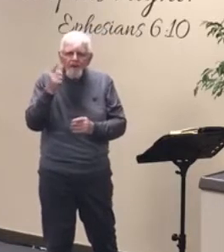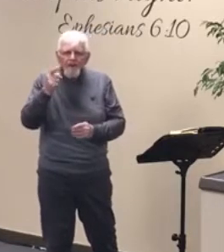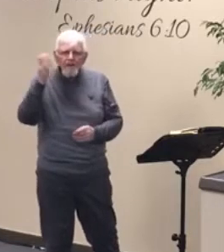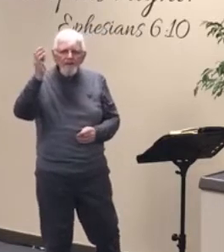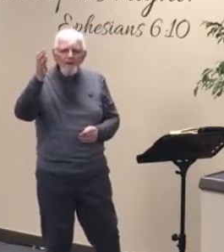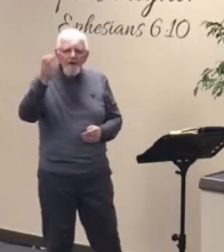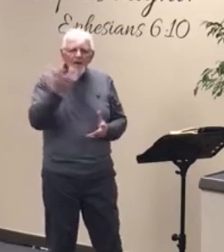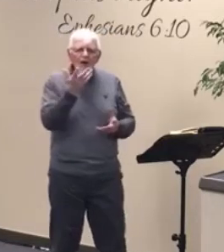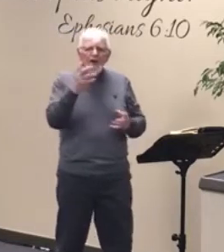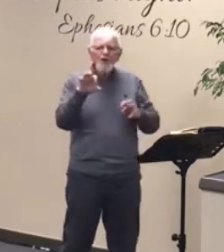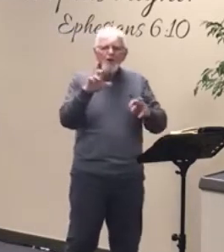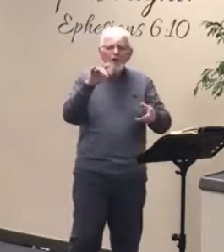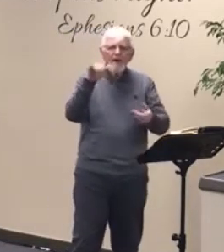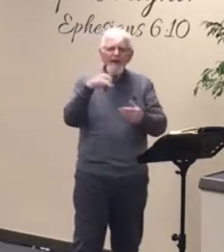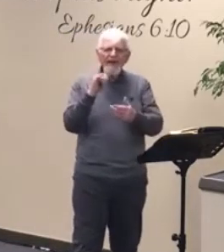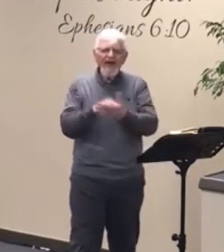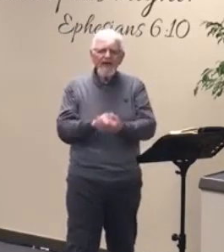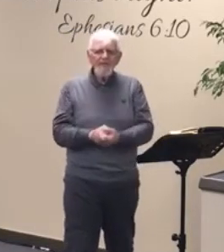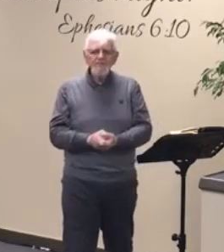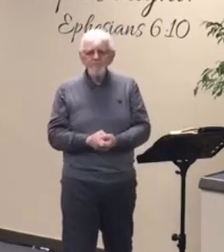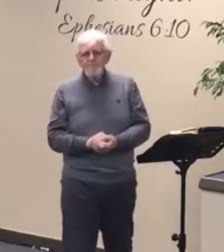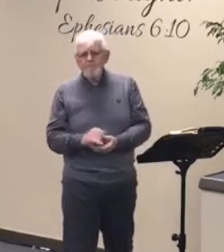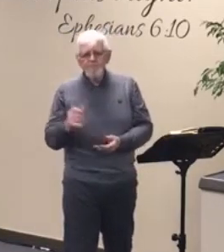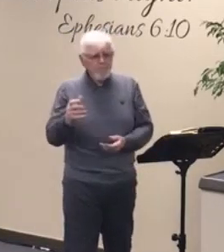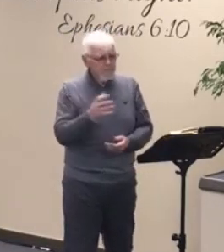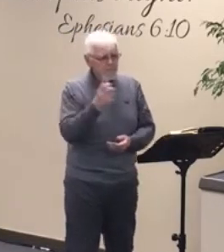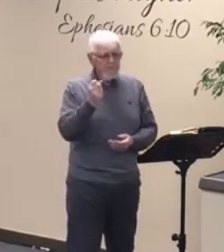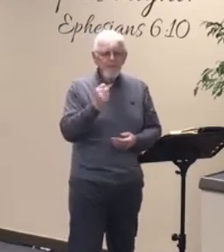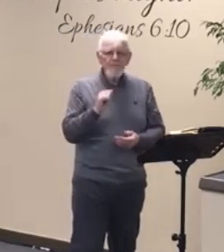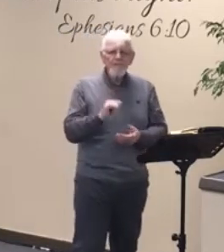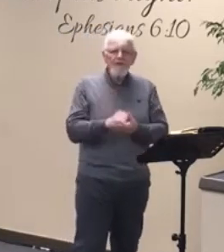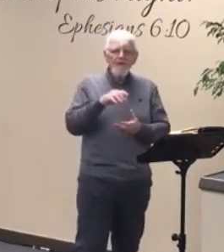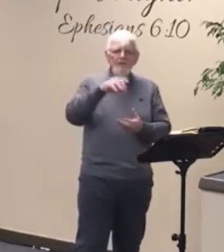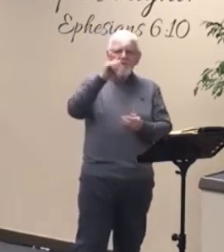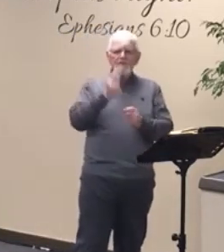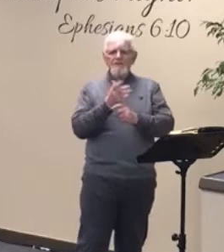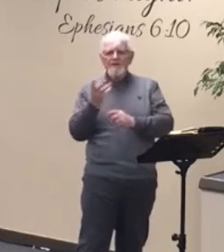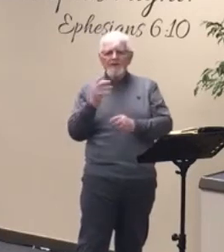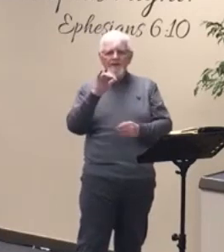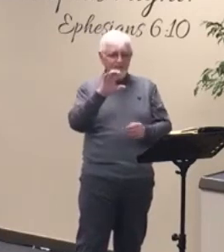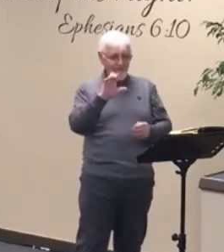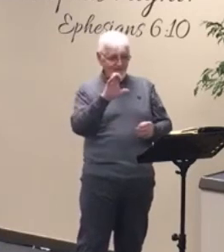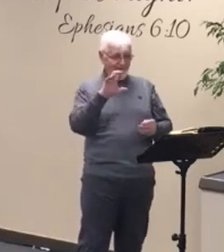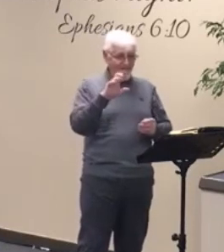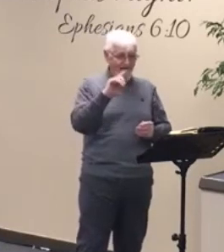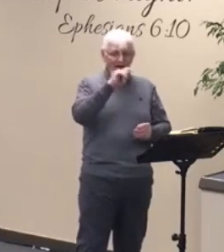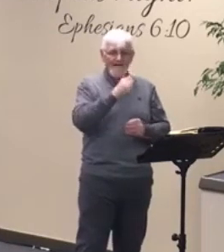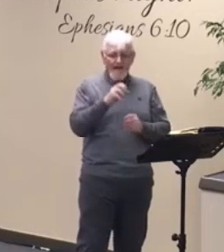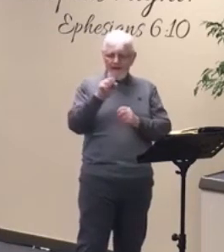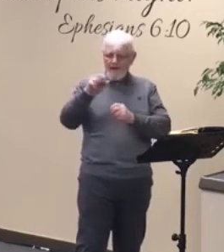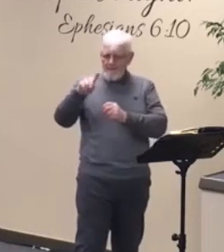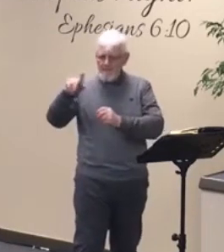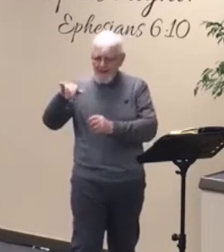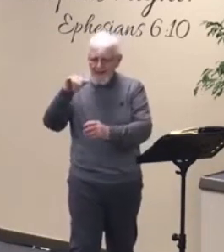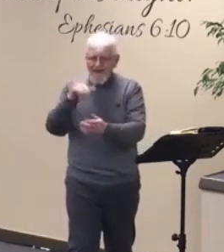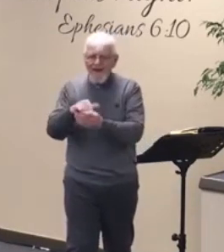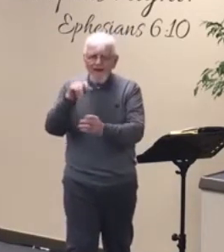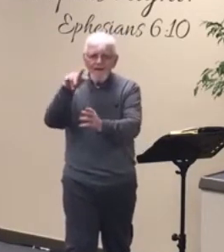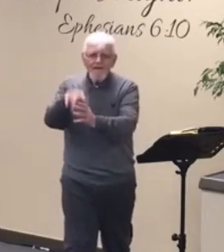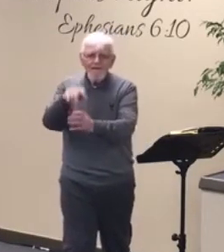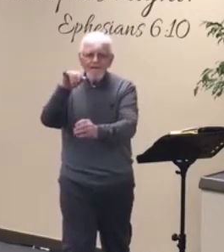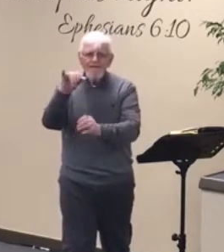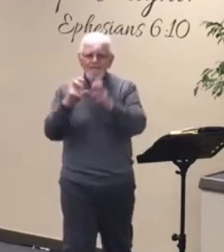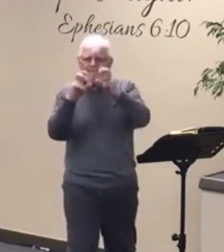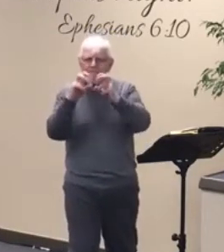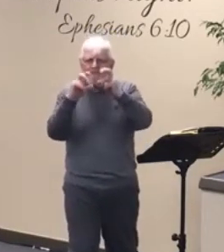are you going to do about it? So to take the text and to learn something and to get the facts and to apply it at the same time is quite a challenge. I